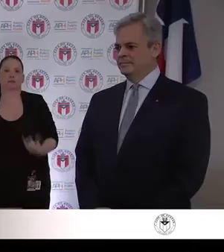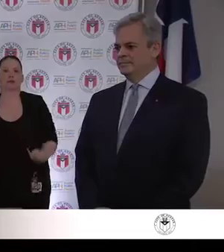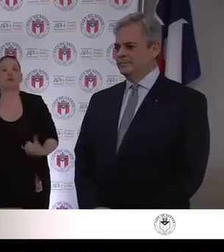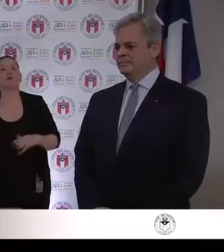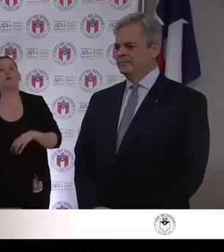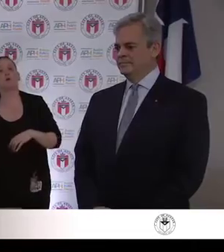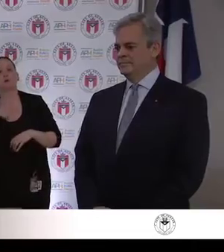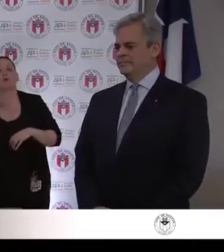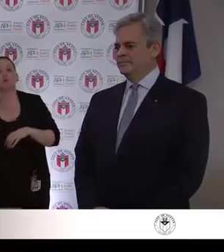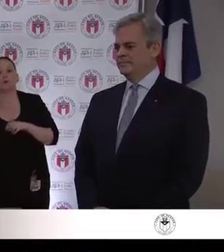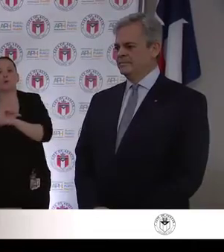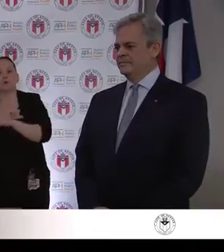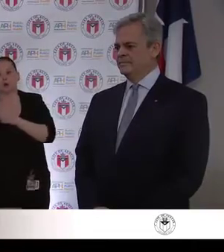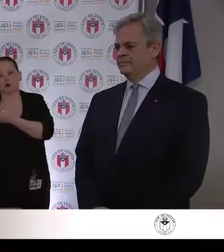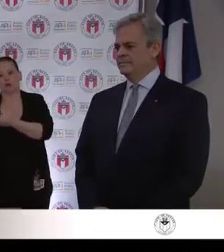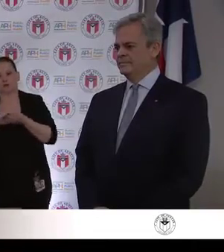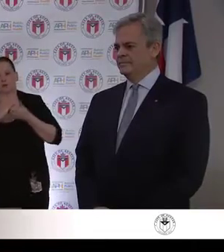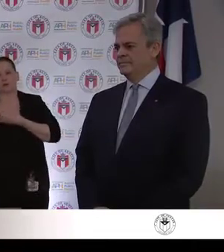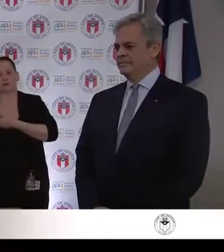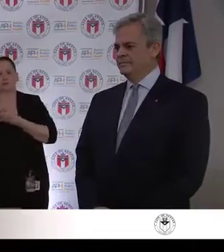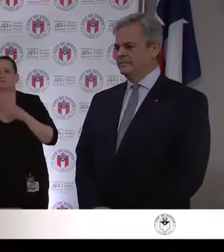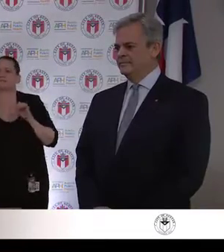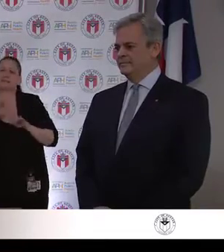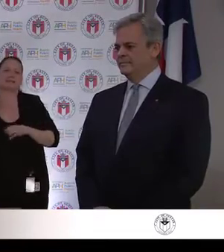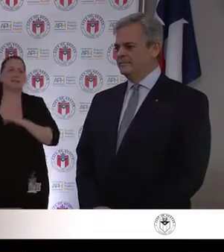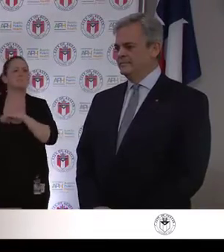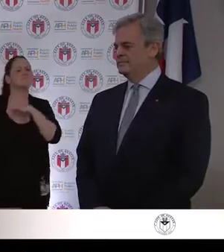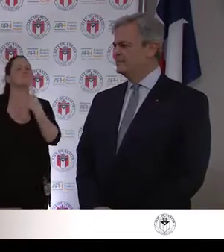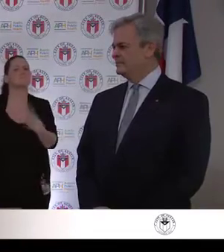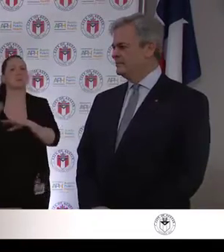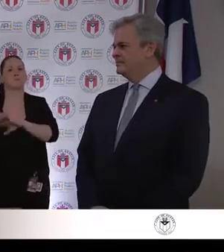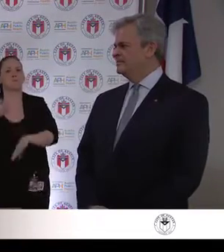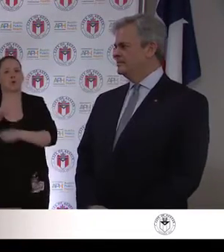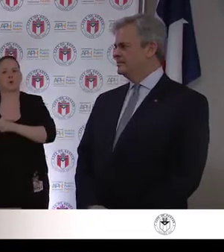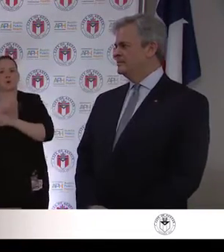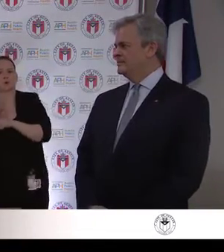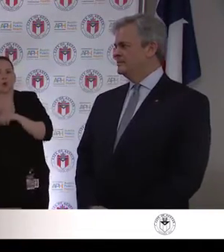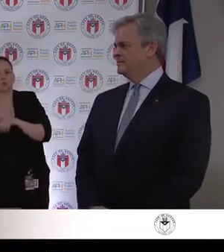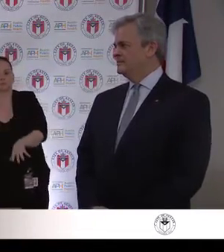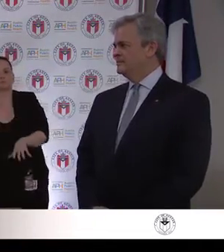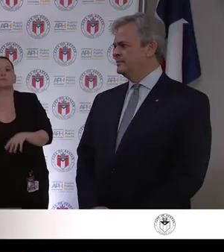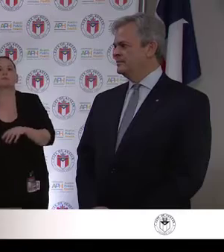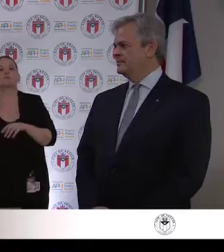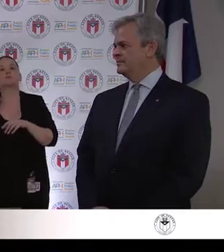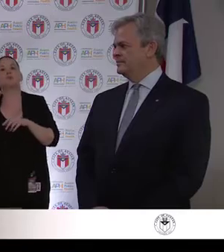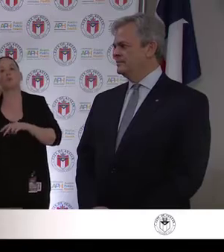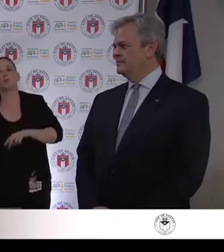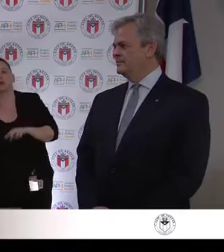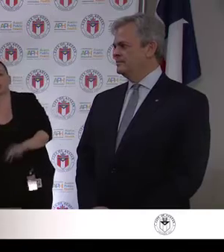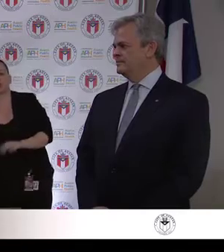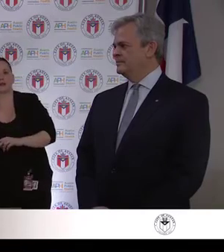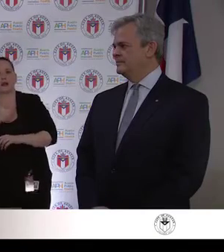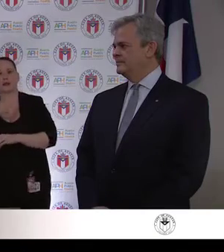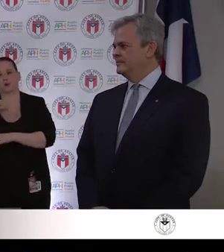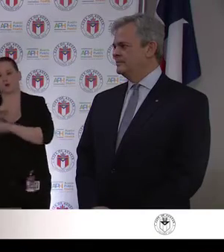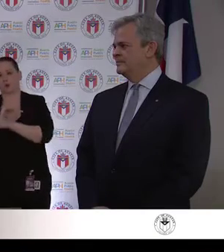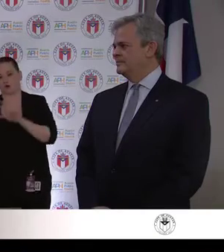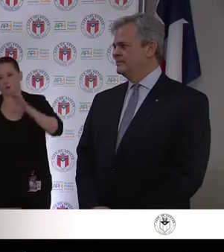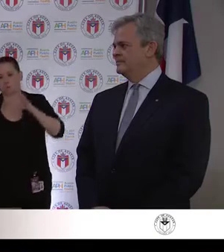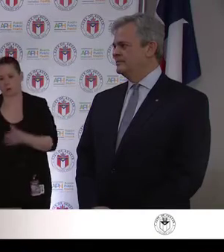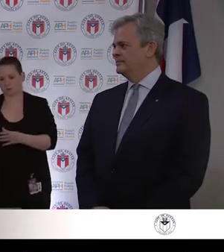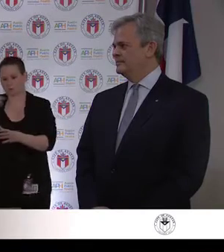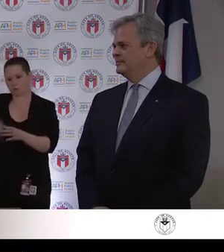working collaboratively, as we already have even before COVID-19, to take a look at our workforce that is